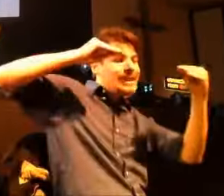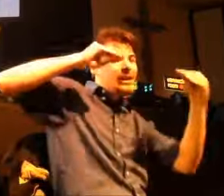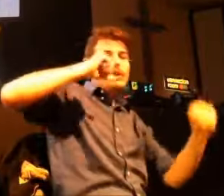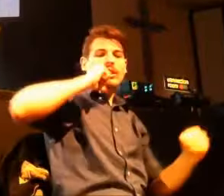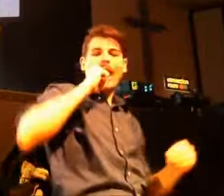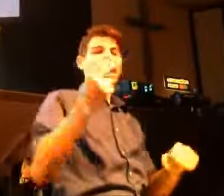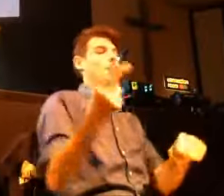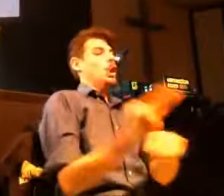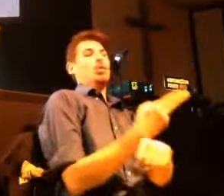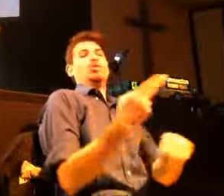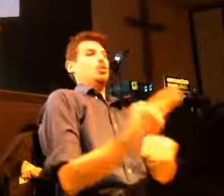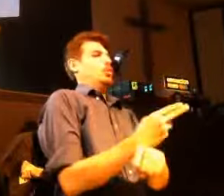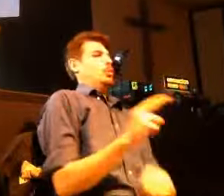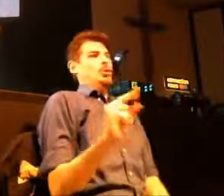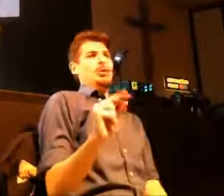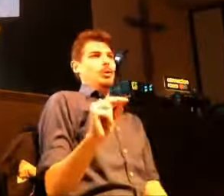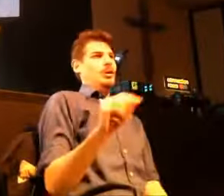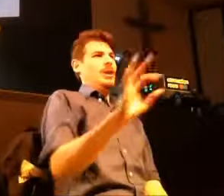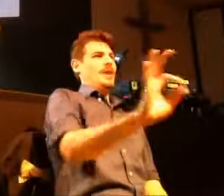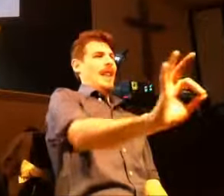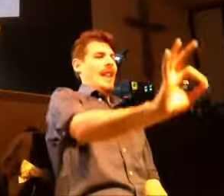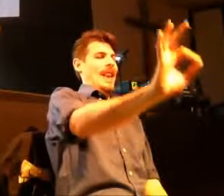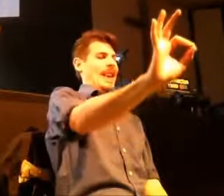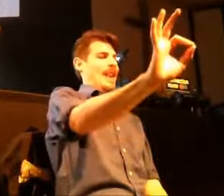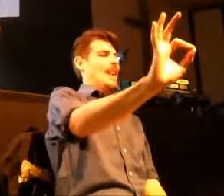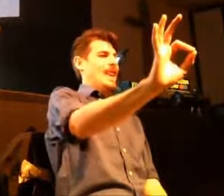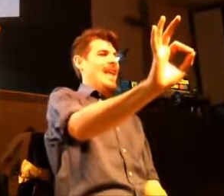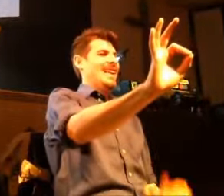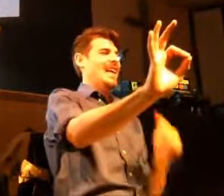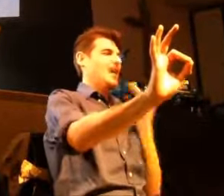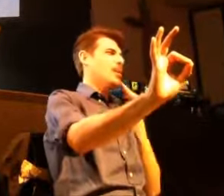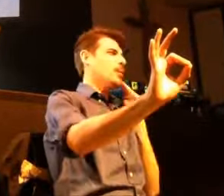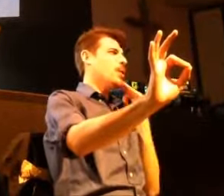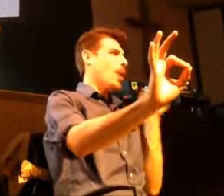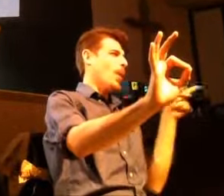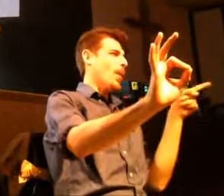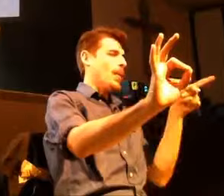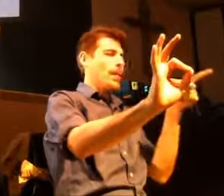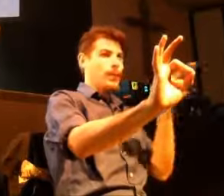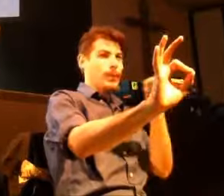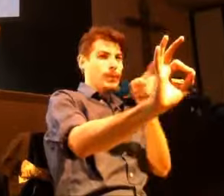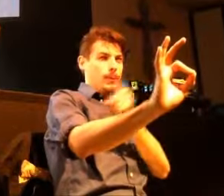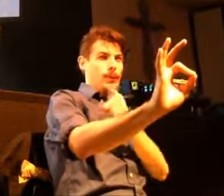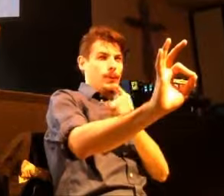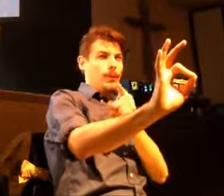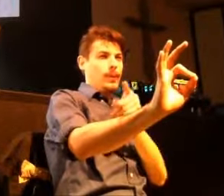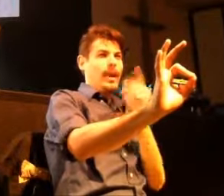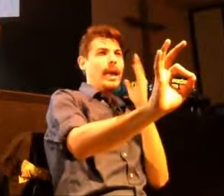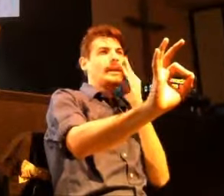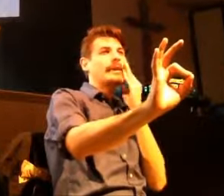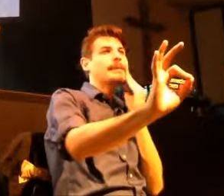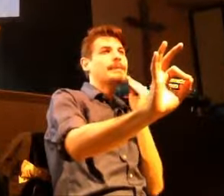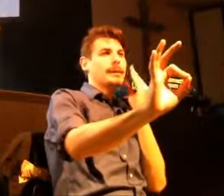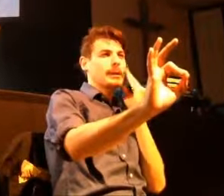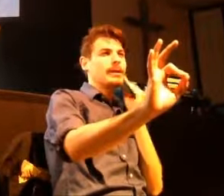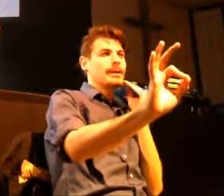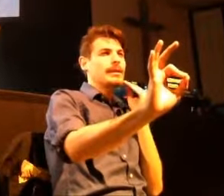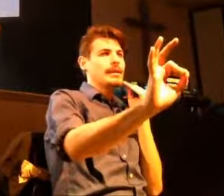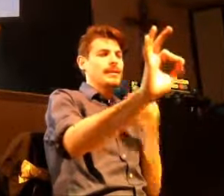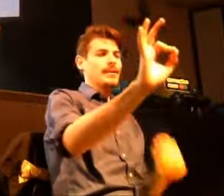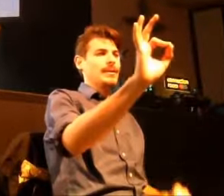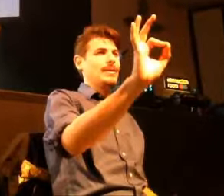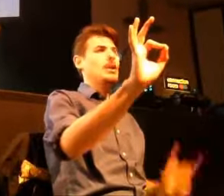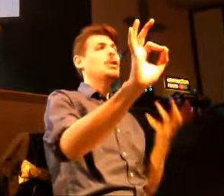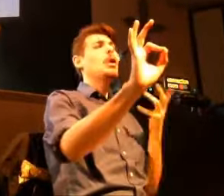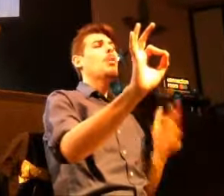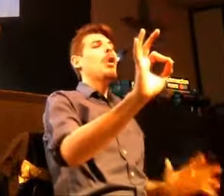became this level of exasperation where I know every single one of us who have children or grandchildren or even pets have done this, where you stand there and you don't mean to do it, but in